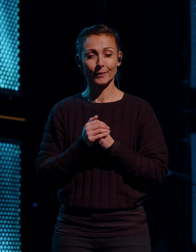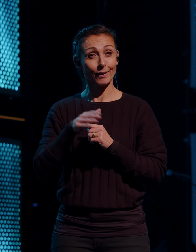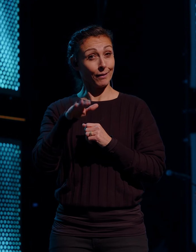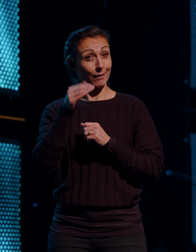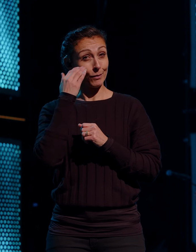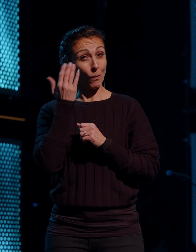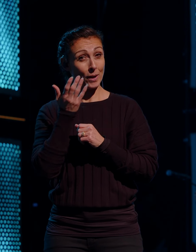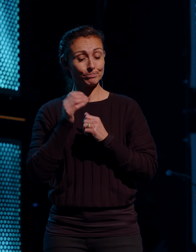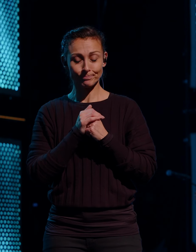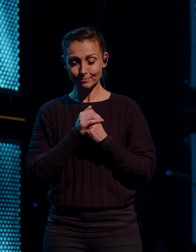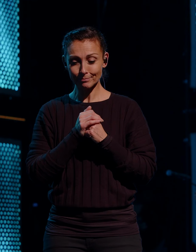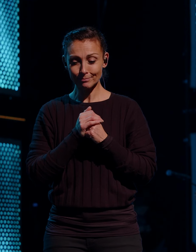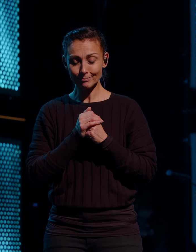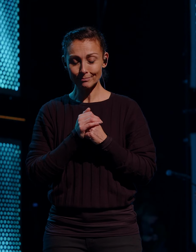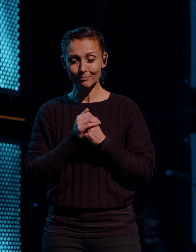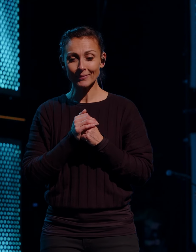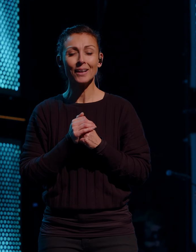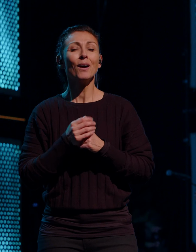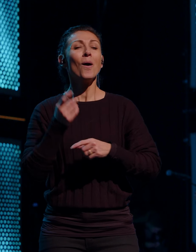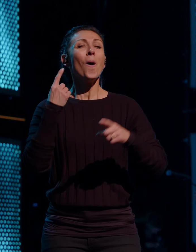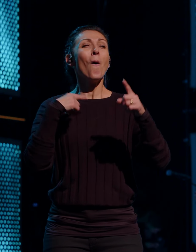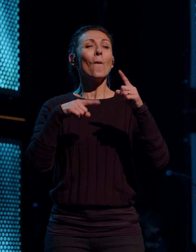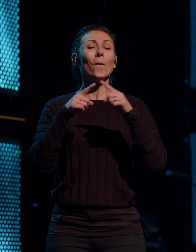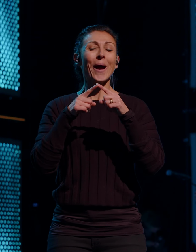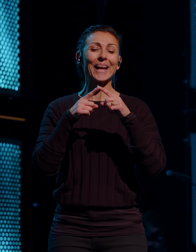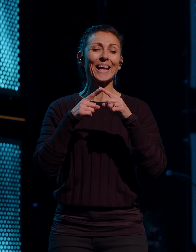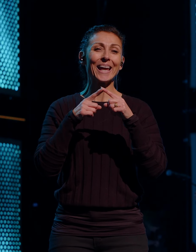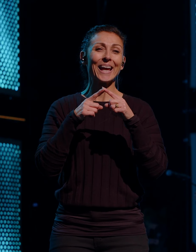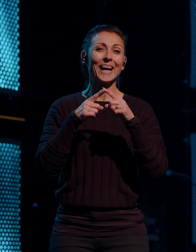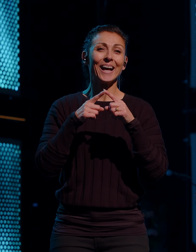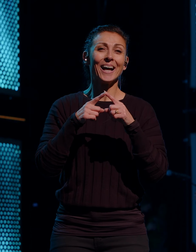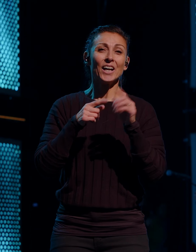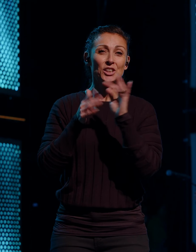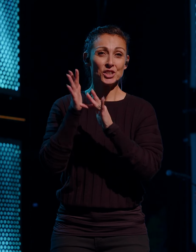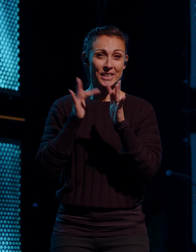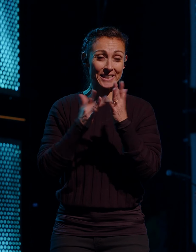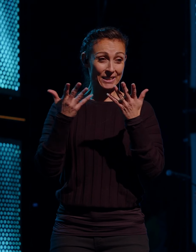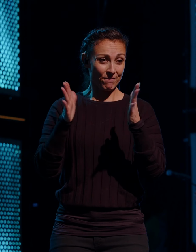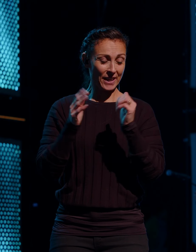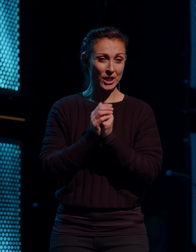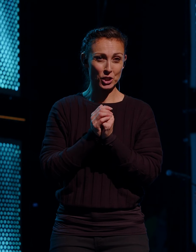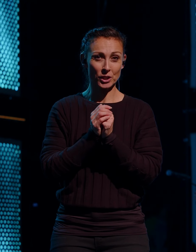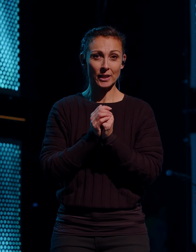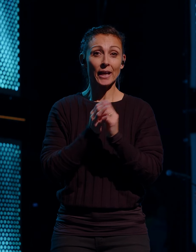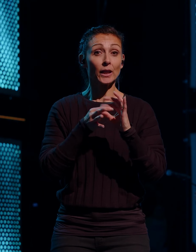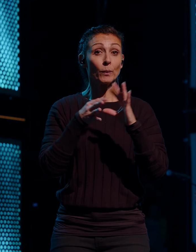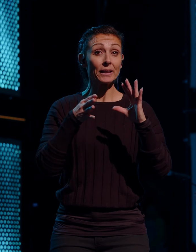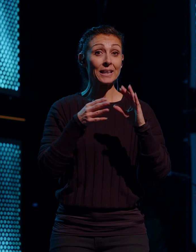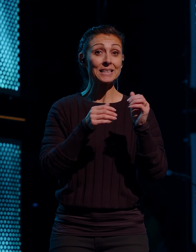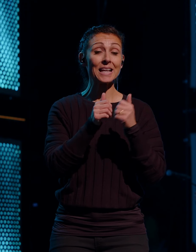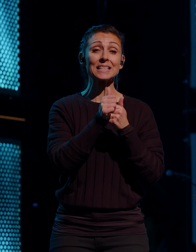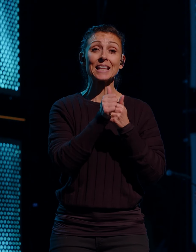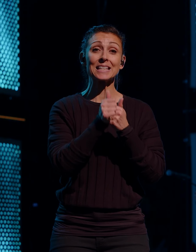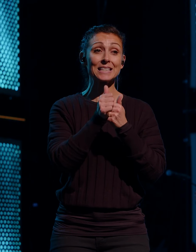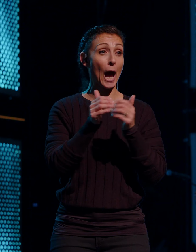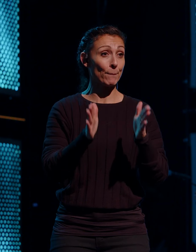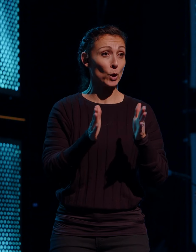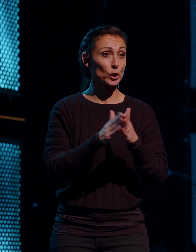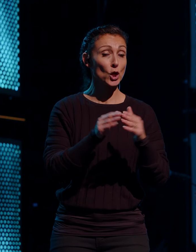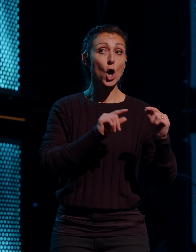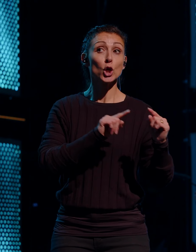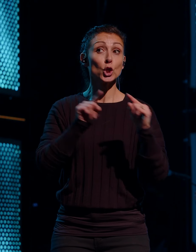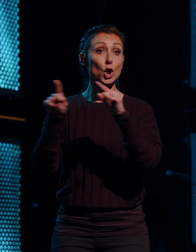planted, God saves a woman, a slave, and a Gentile. He saves them all. He cares for